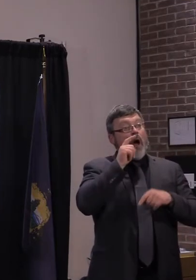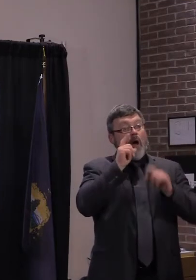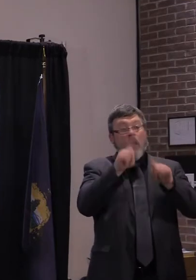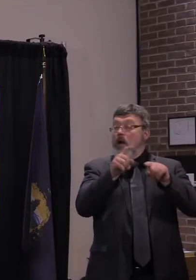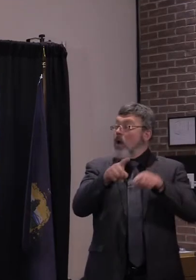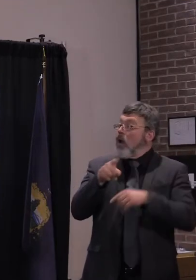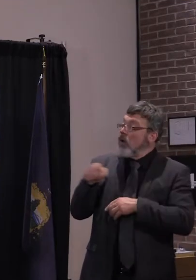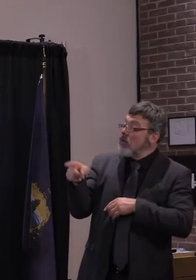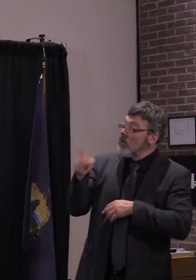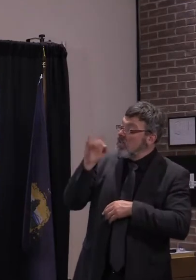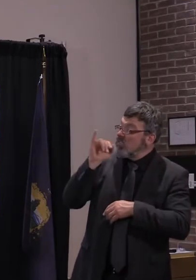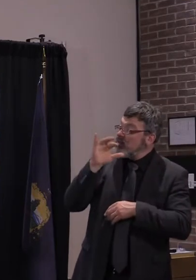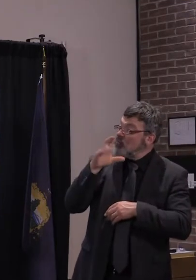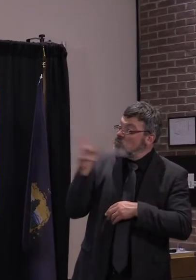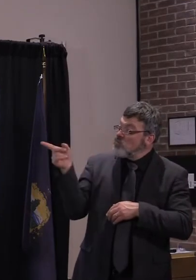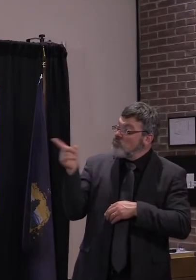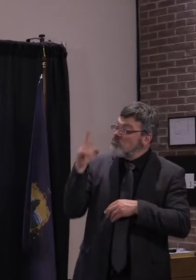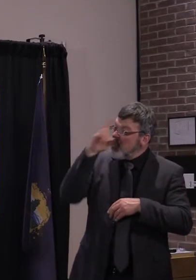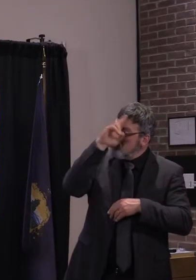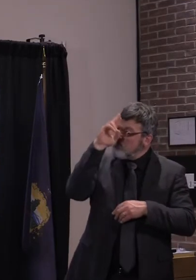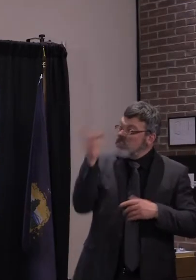dropped by a third,